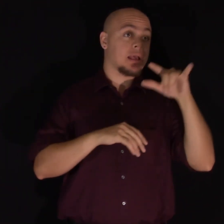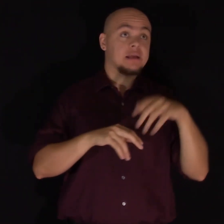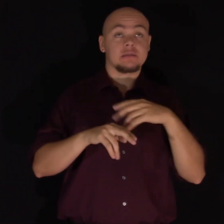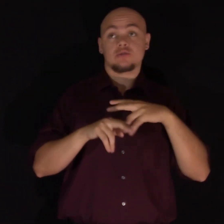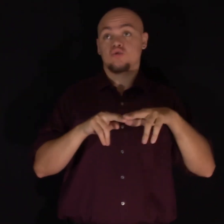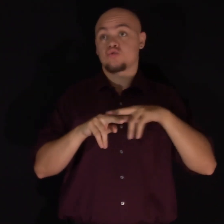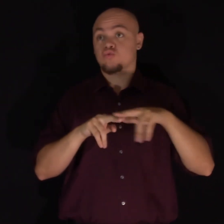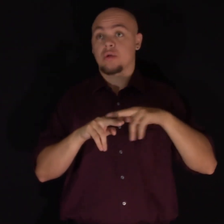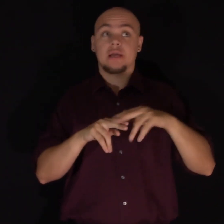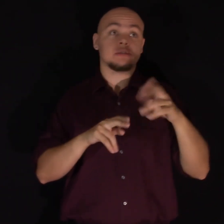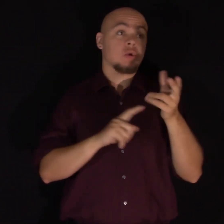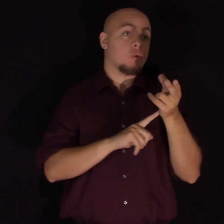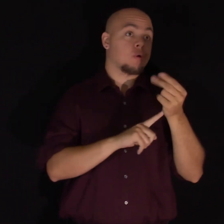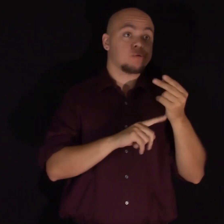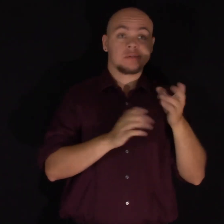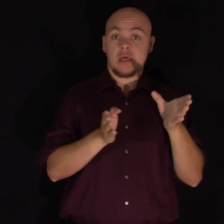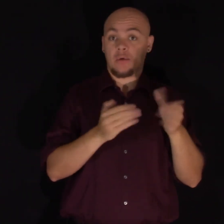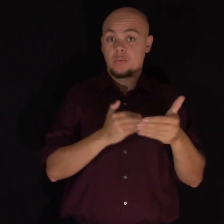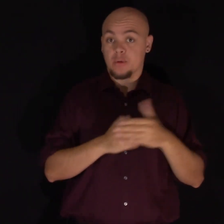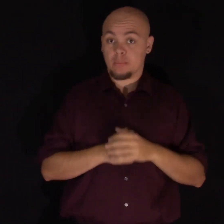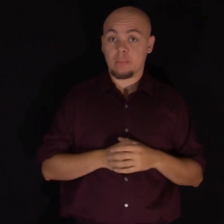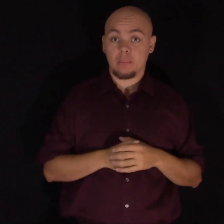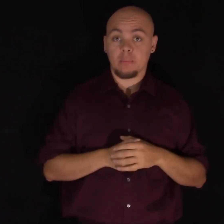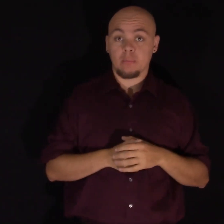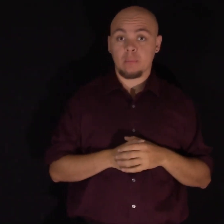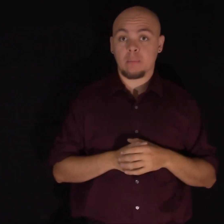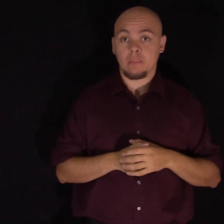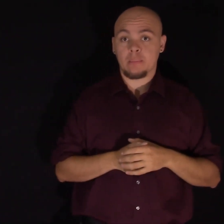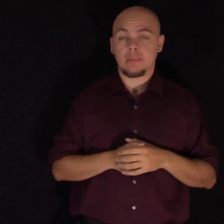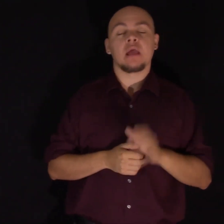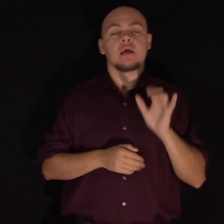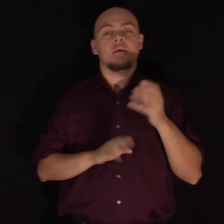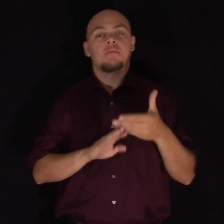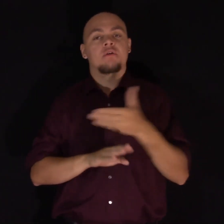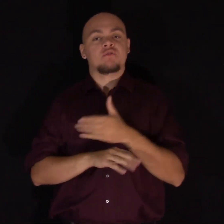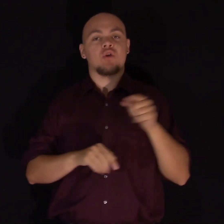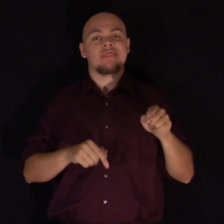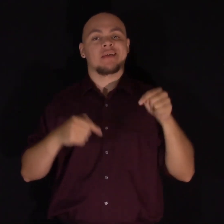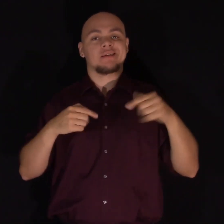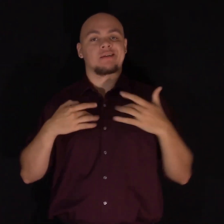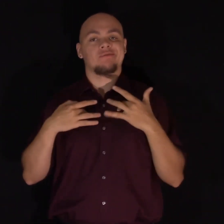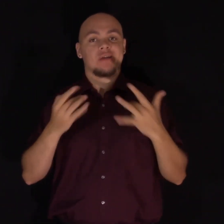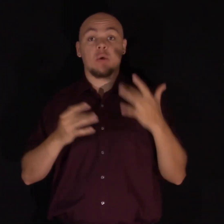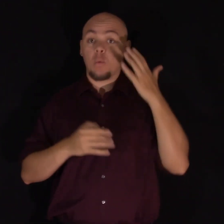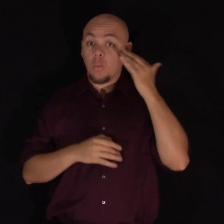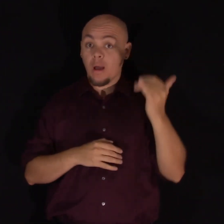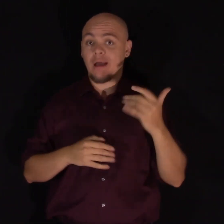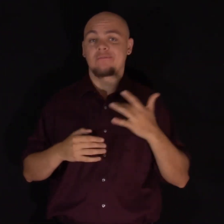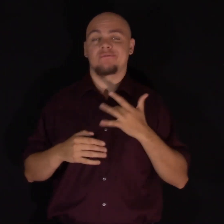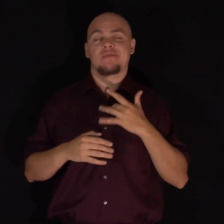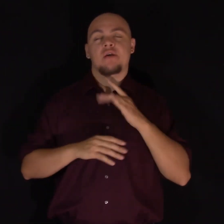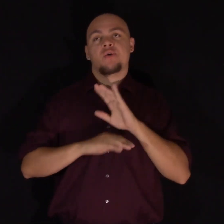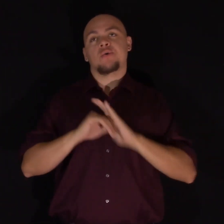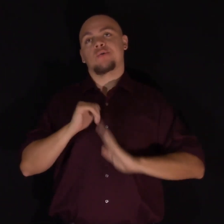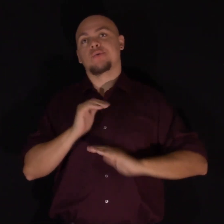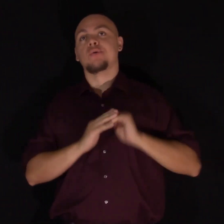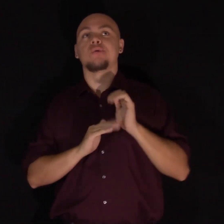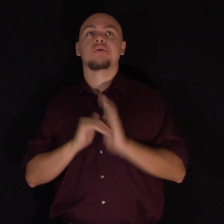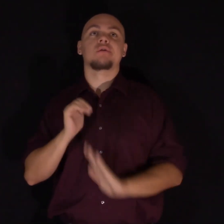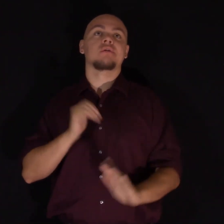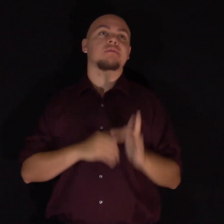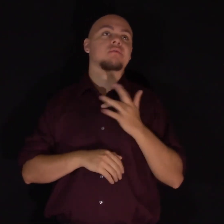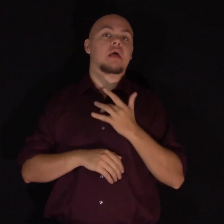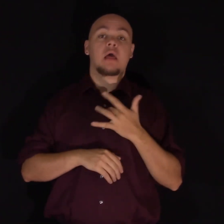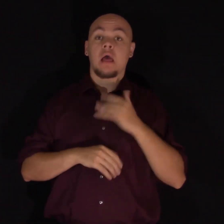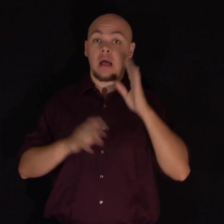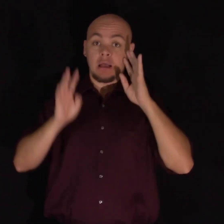rooms. I was knitting in the hotel room before this event today because it helps calm you down, it helps settle your nerves. And I come